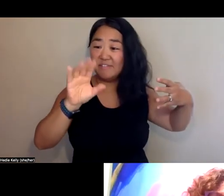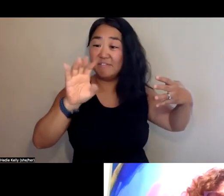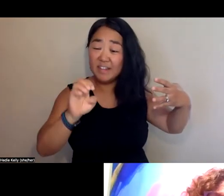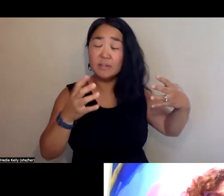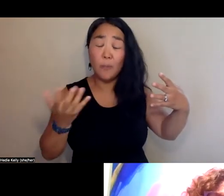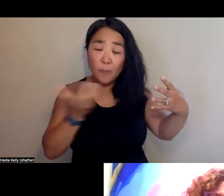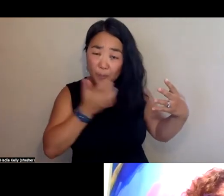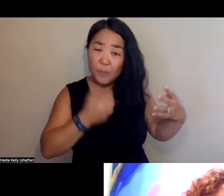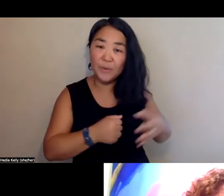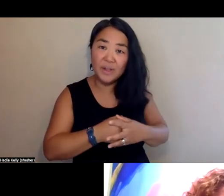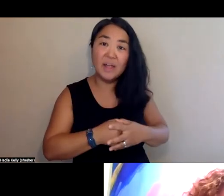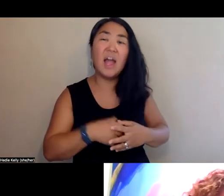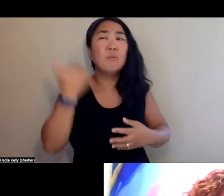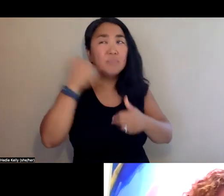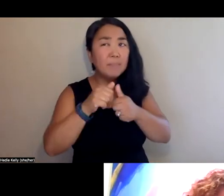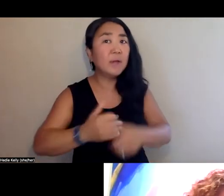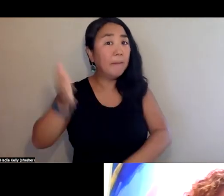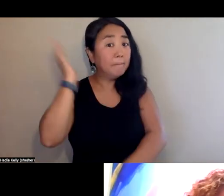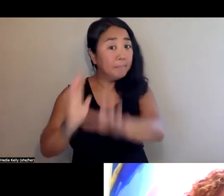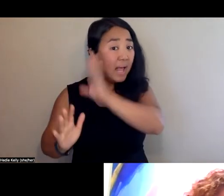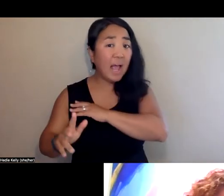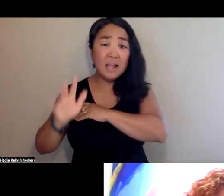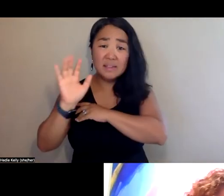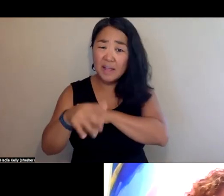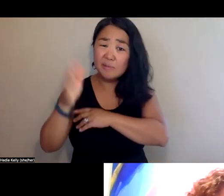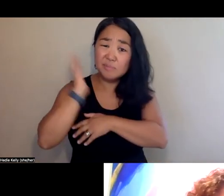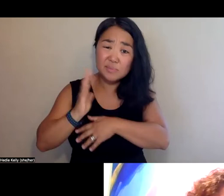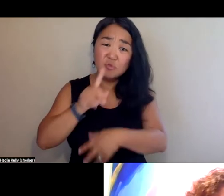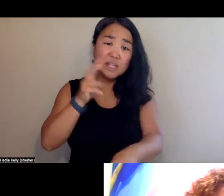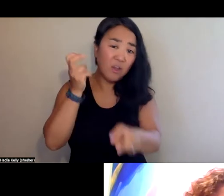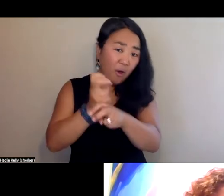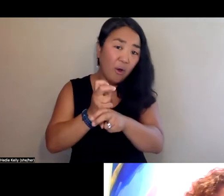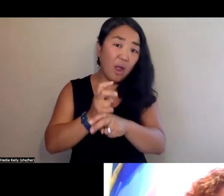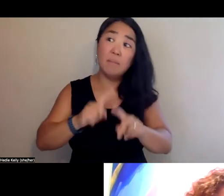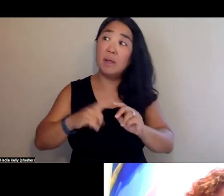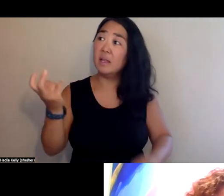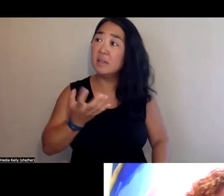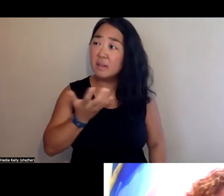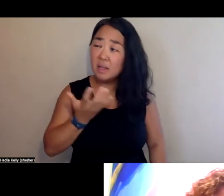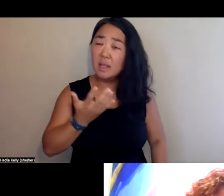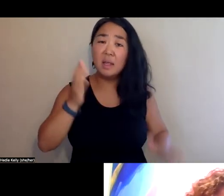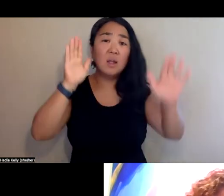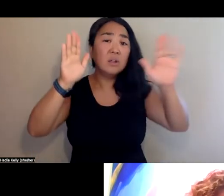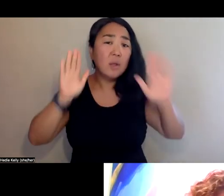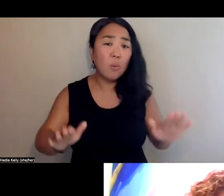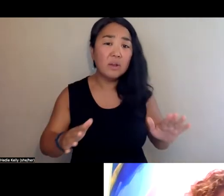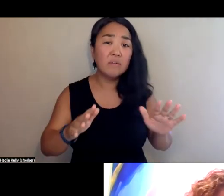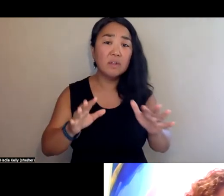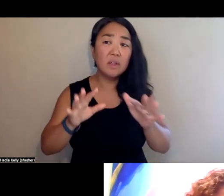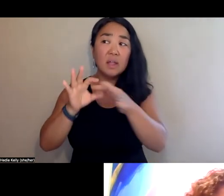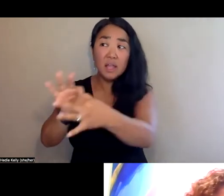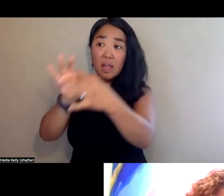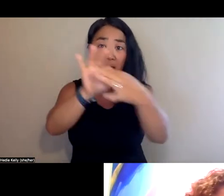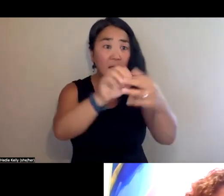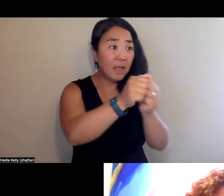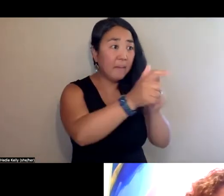And in the past, that would have been really hard, but there's something so wonderful about the people who choose to participate,